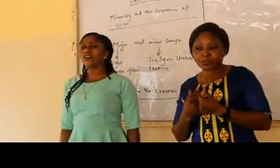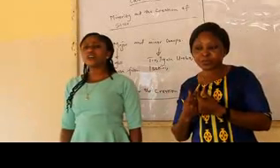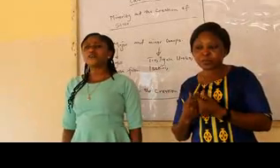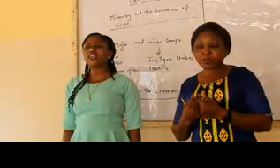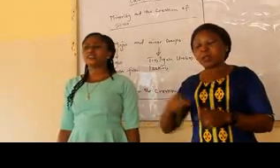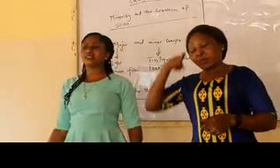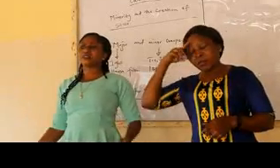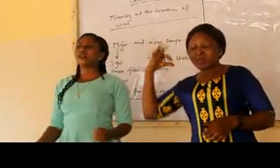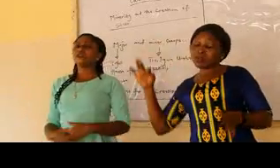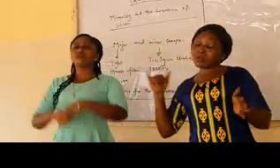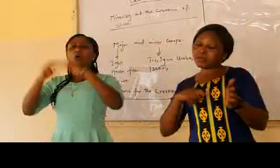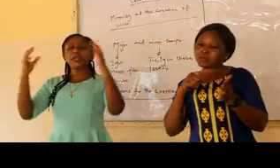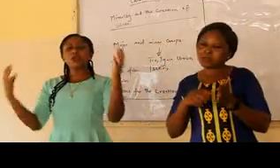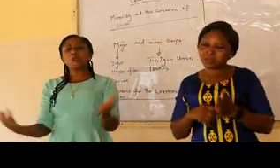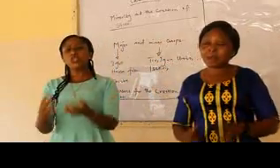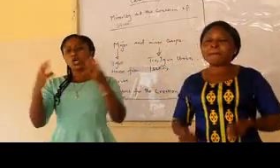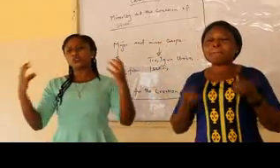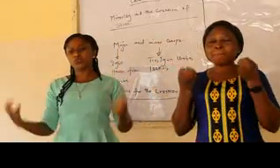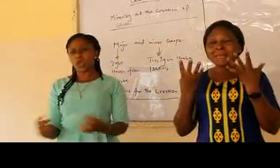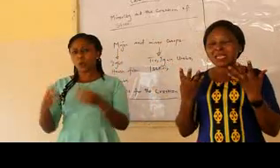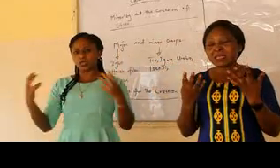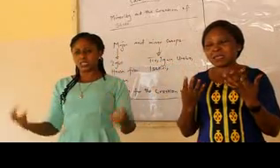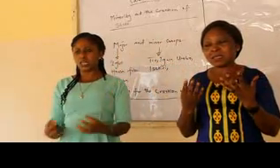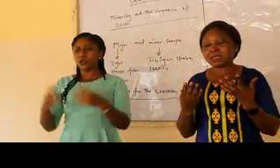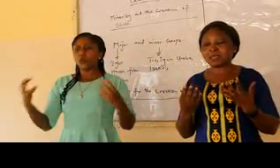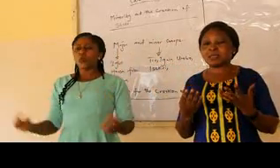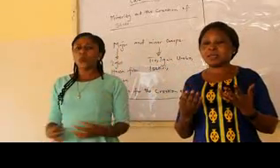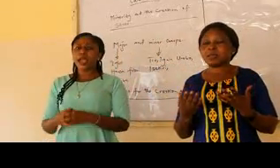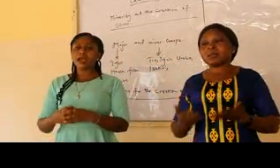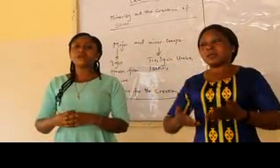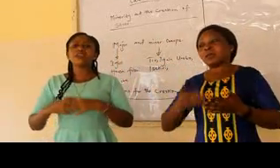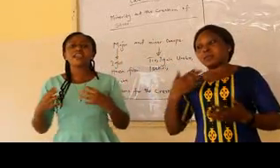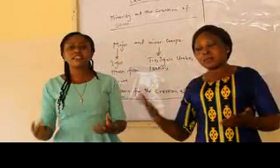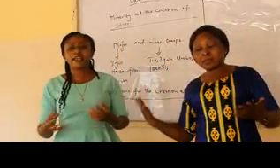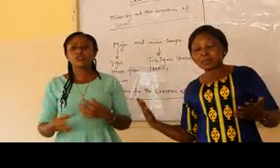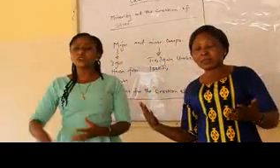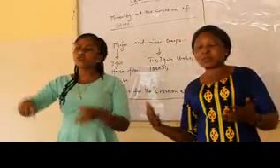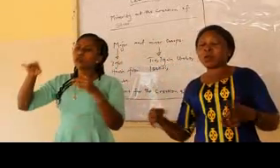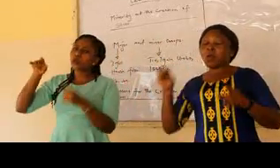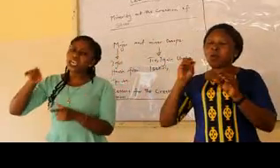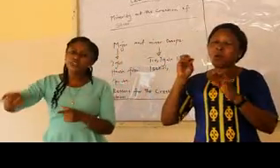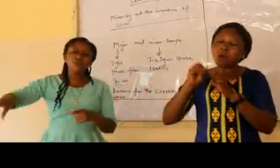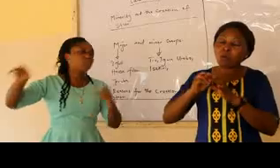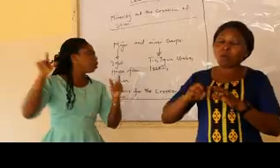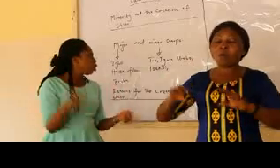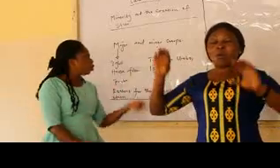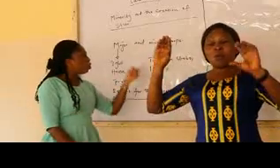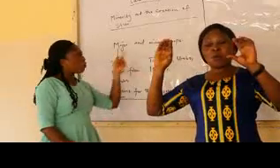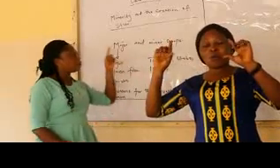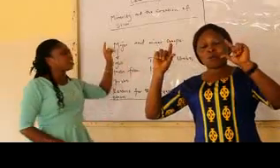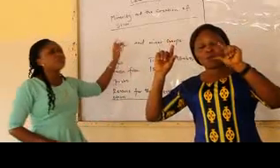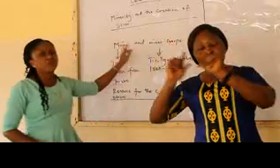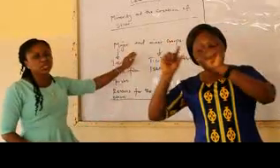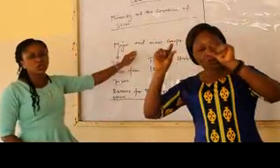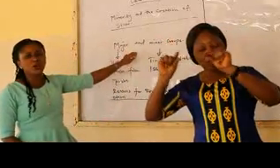as a result of this, so many commissions were what? Were created just to look into the issue